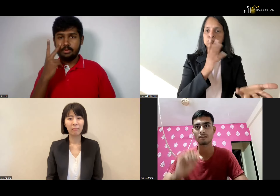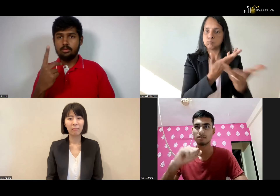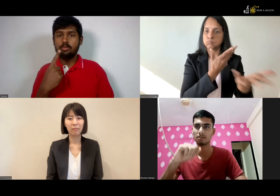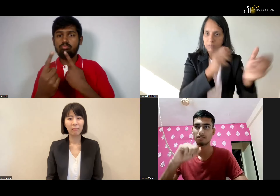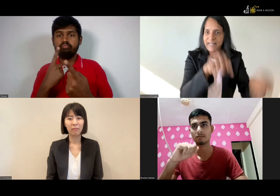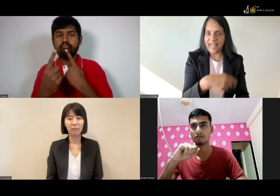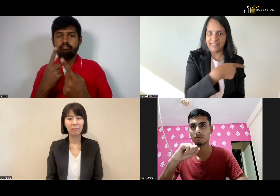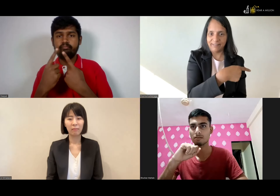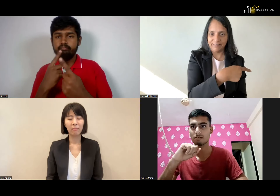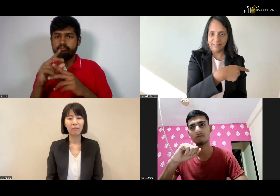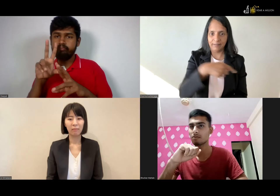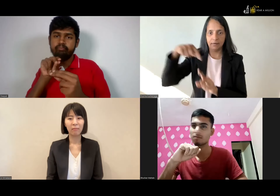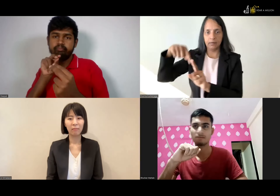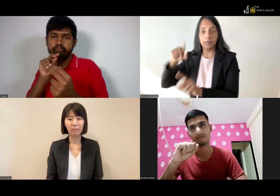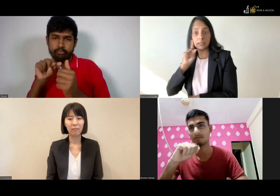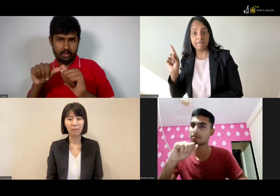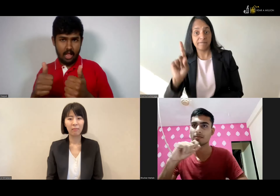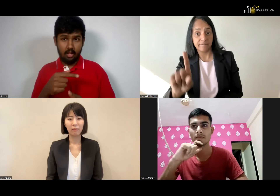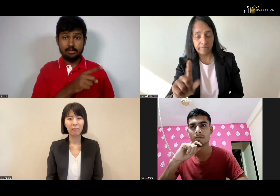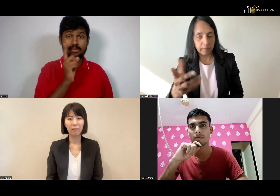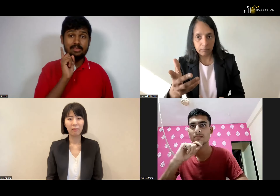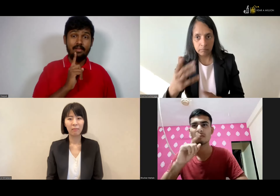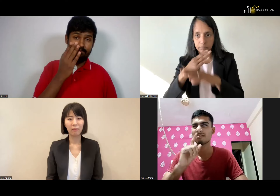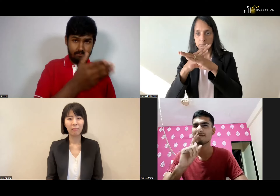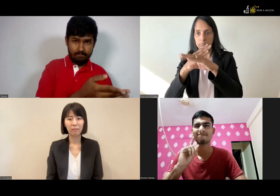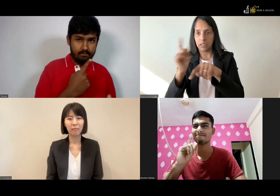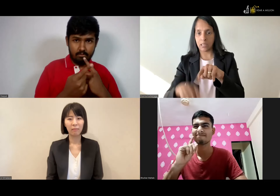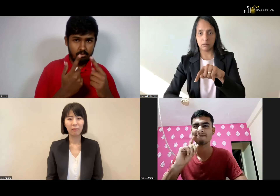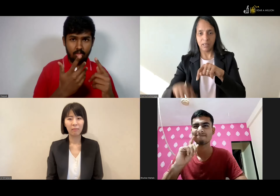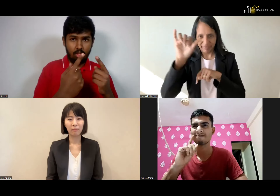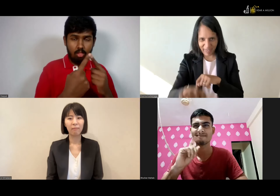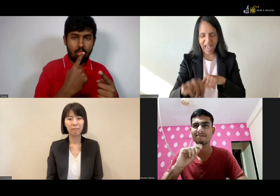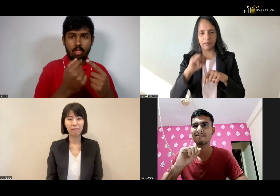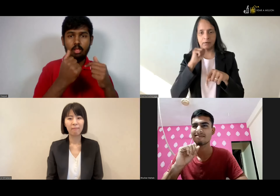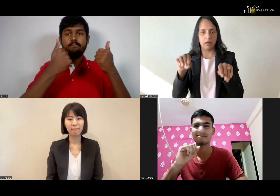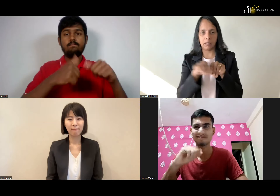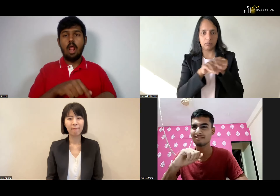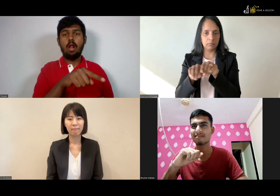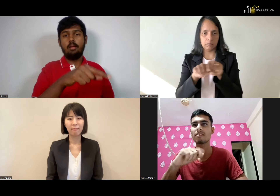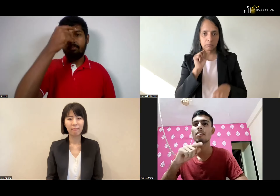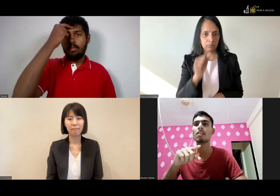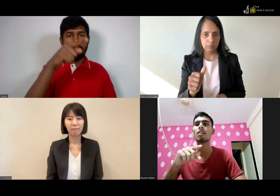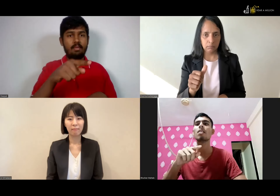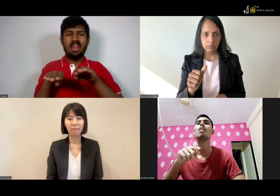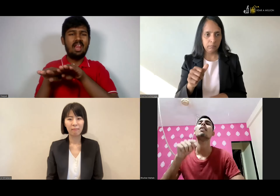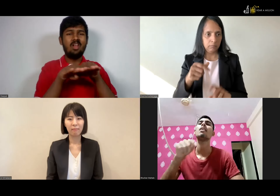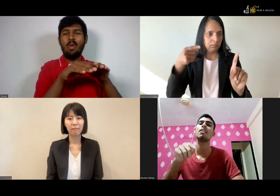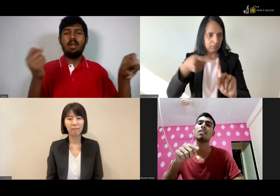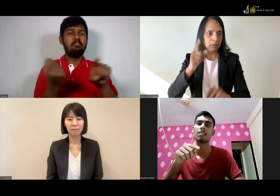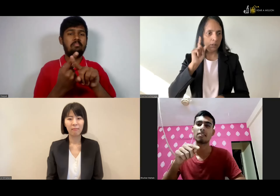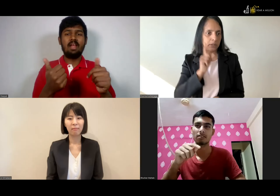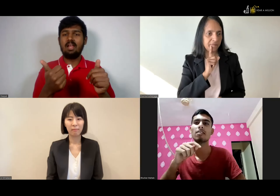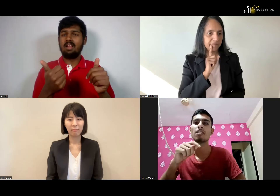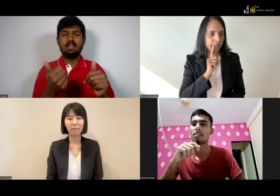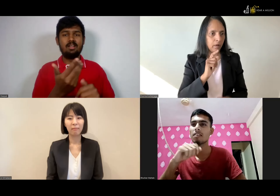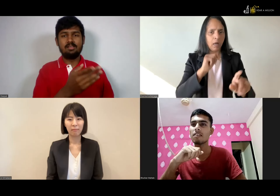to the doctor and asking and talking about their doubts, but the deaf person can't communicate with the doctor, right? So that is